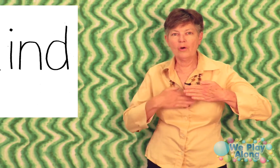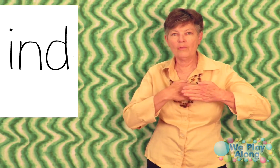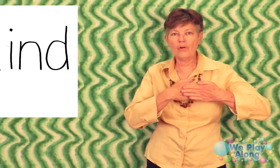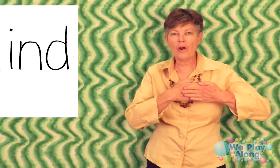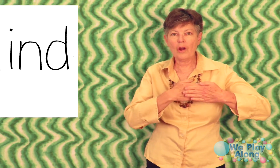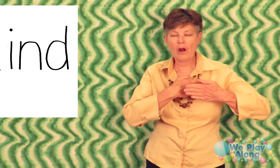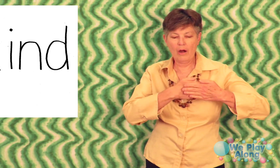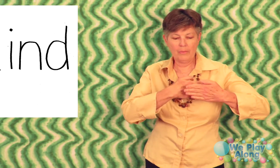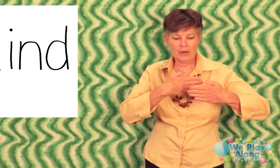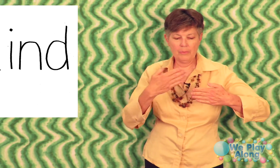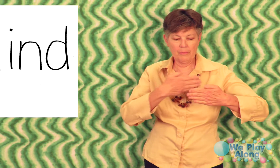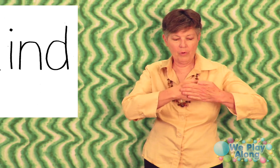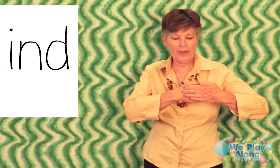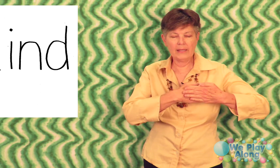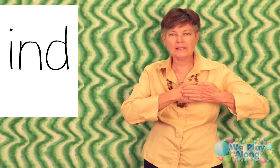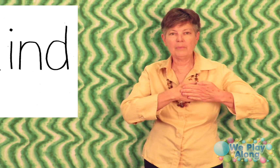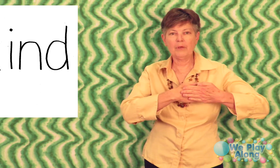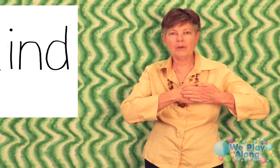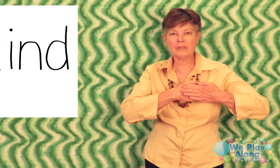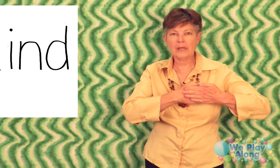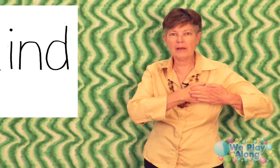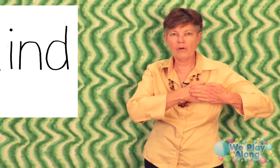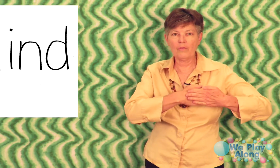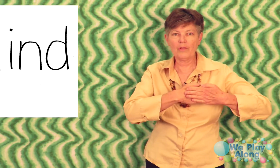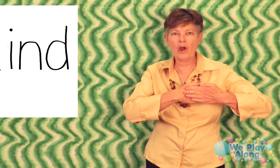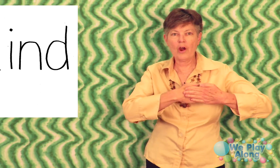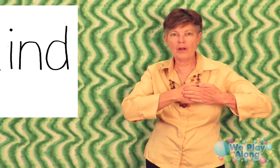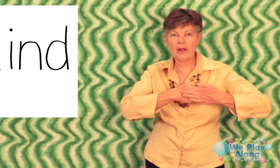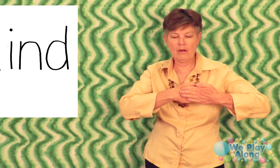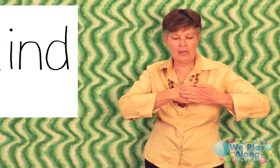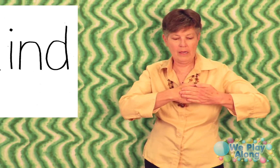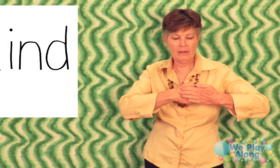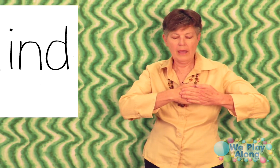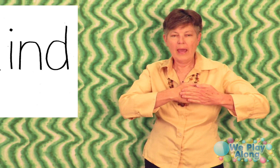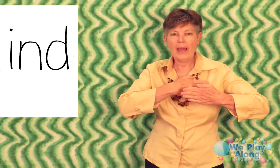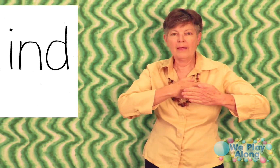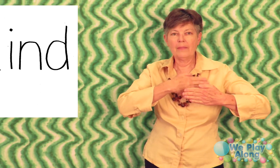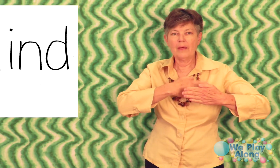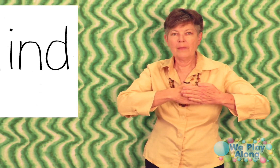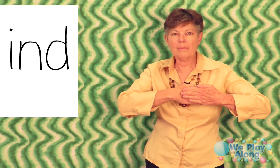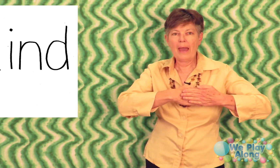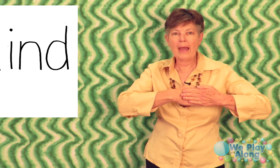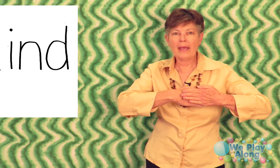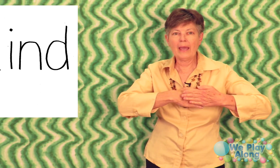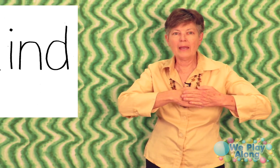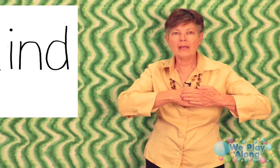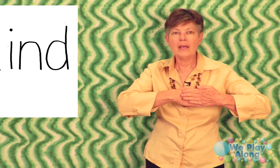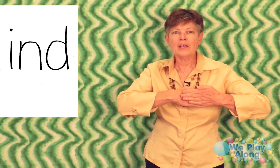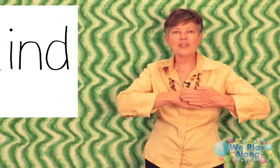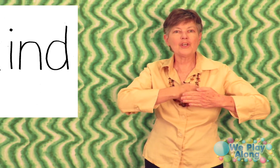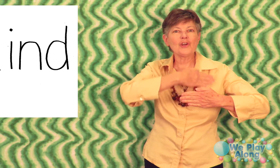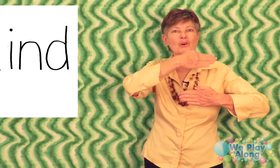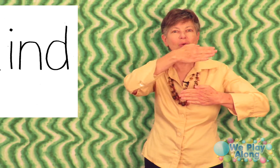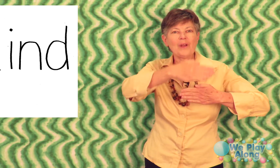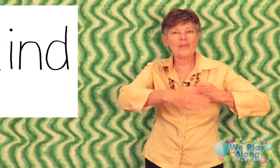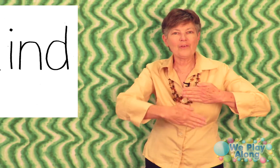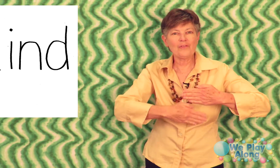over our heart. We're going to put both hands up here. It's kind of over the heart area. And the back hand is going to go around the